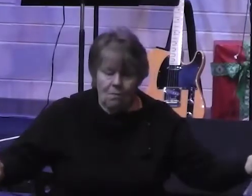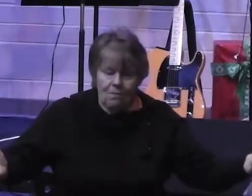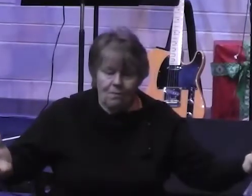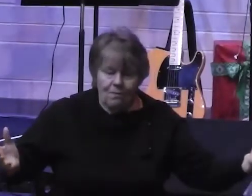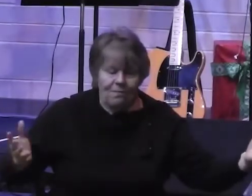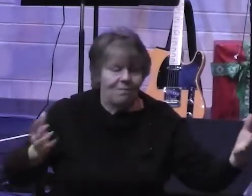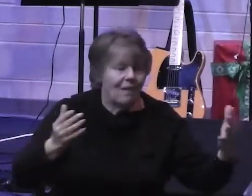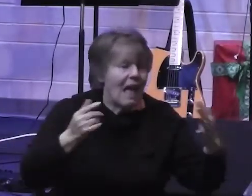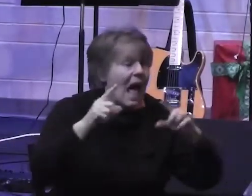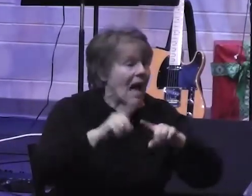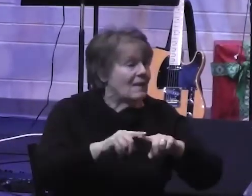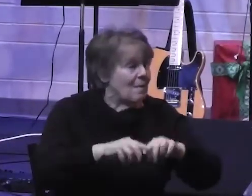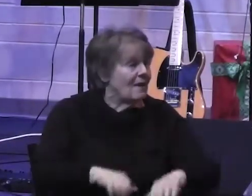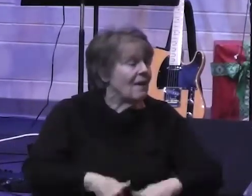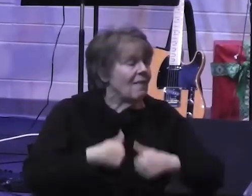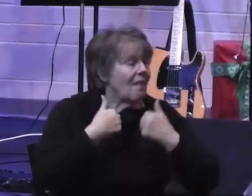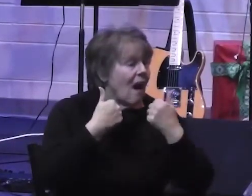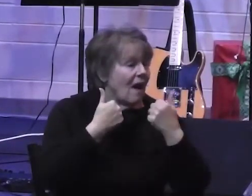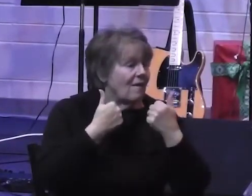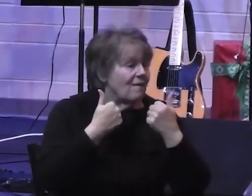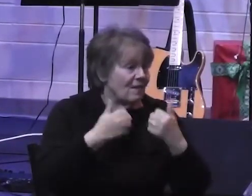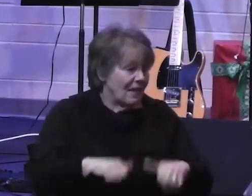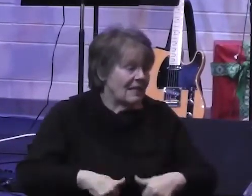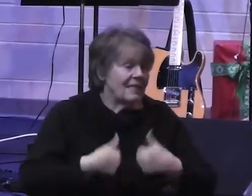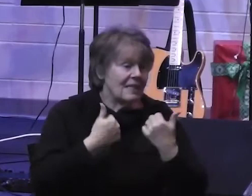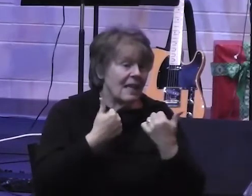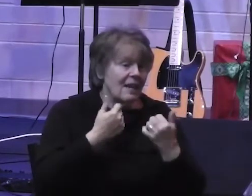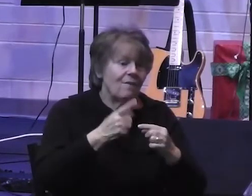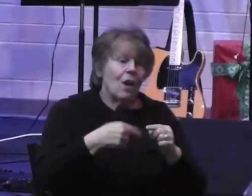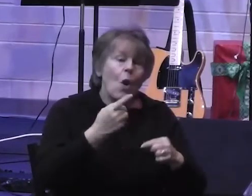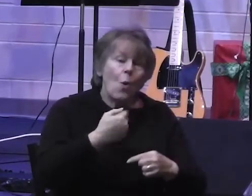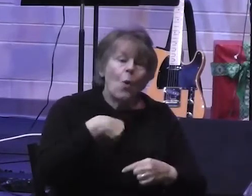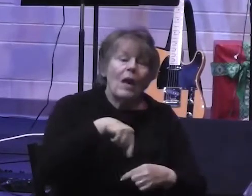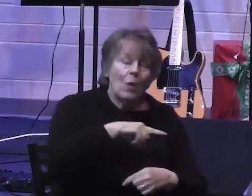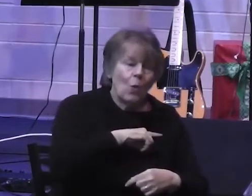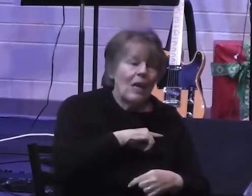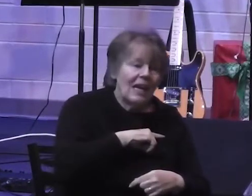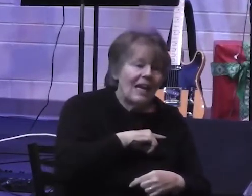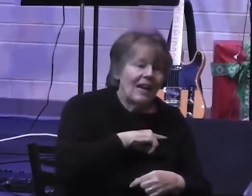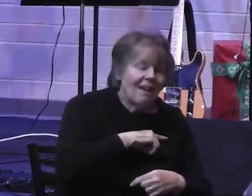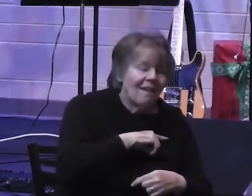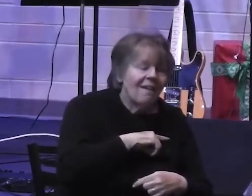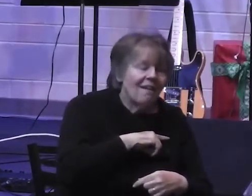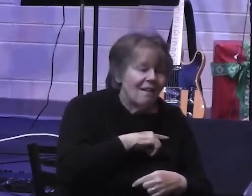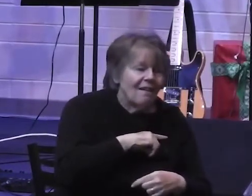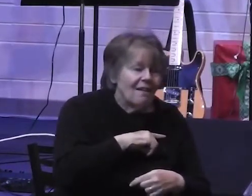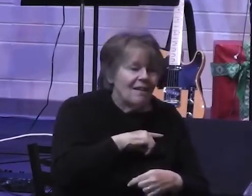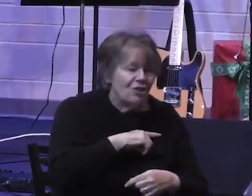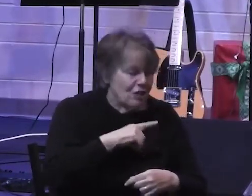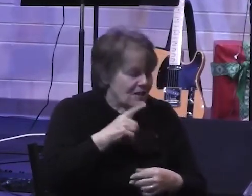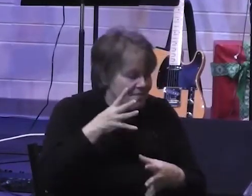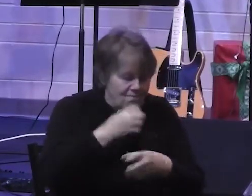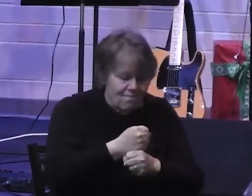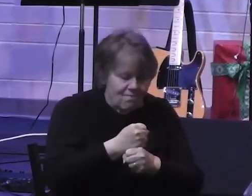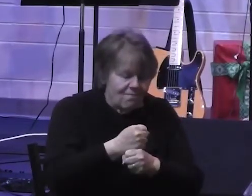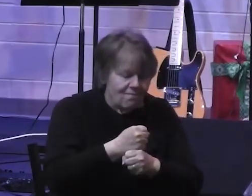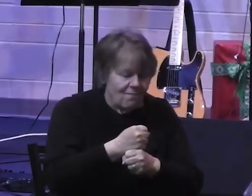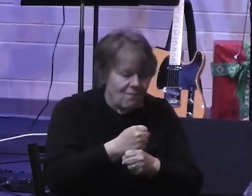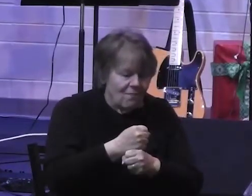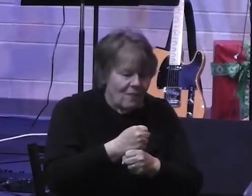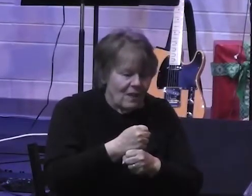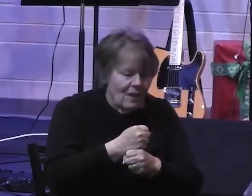The dependent life is lived when we, if I would put it in shorter language, love